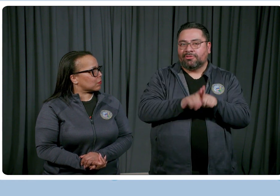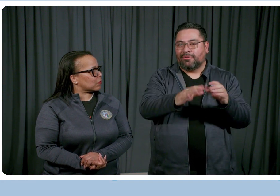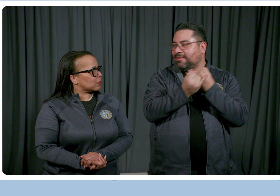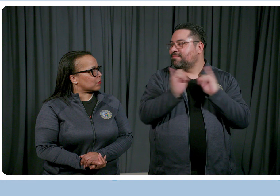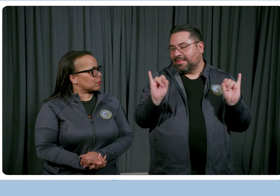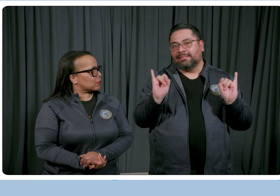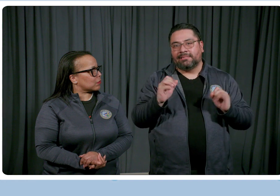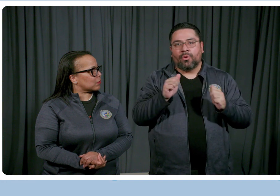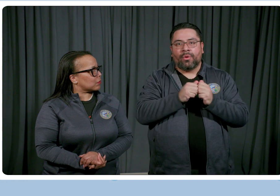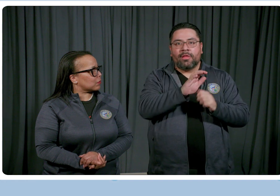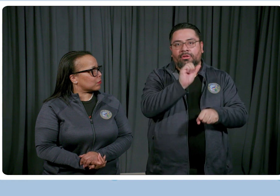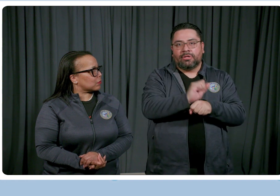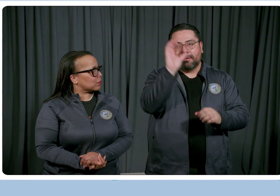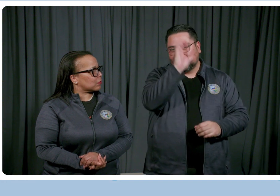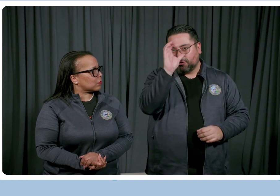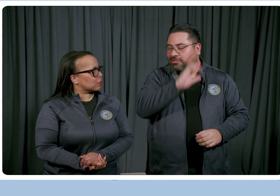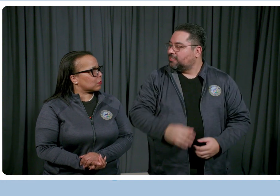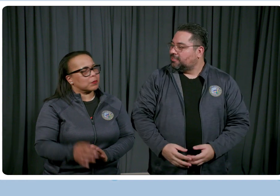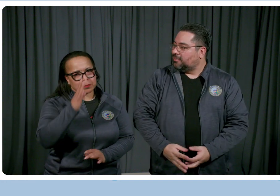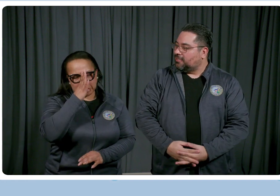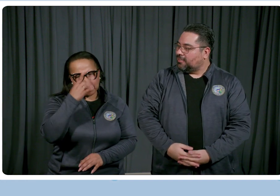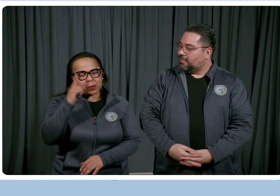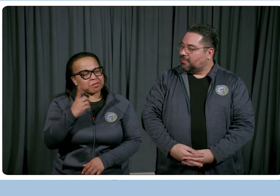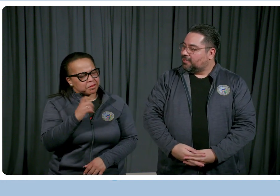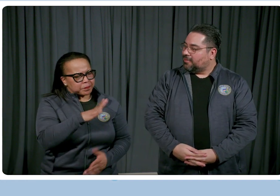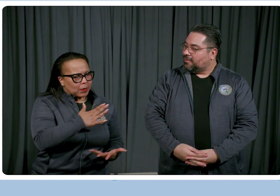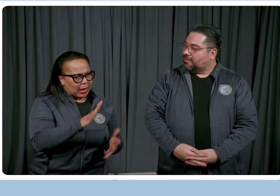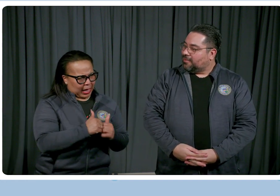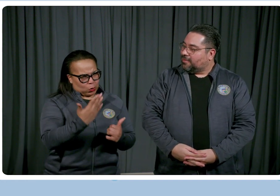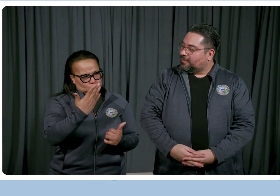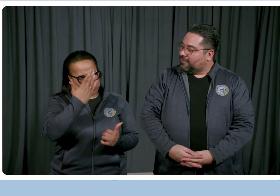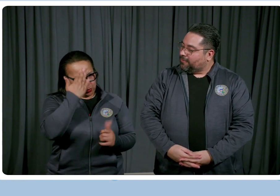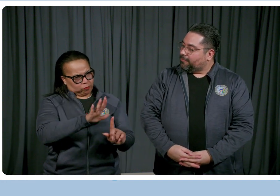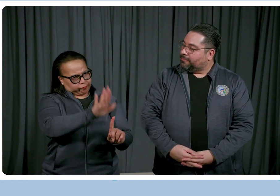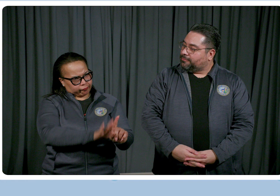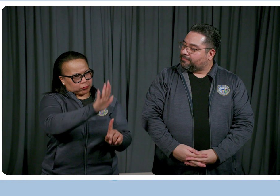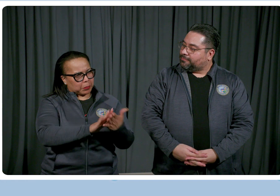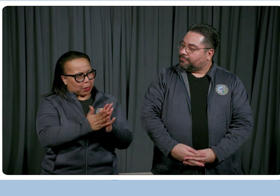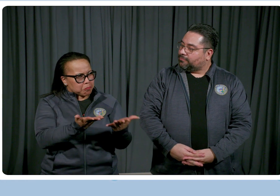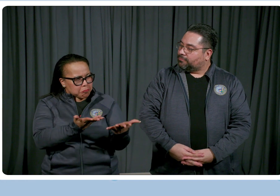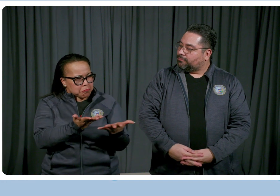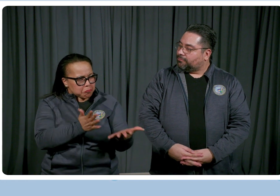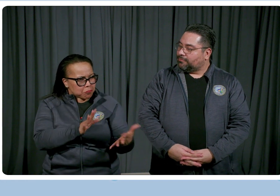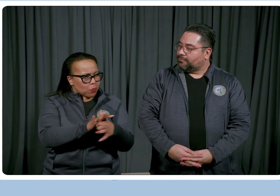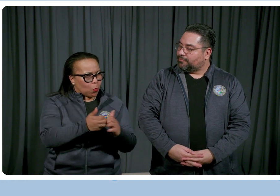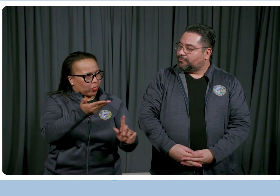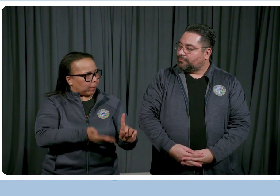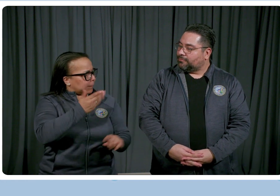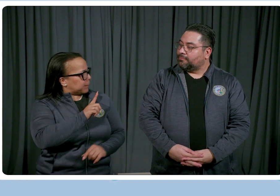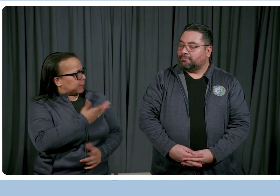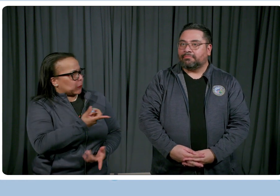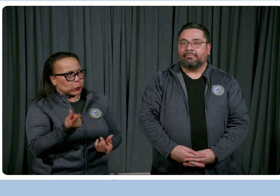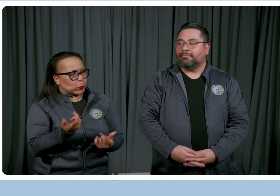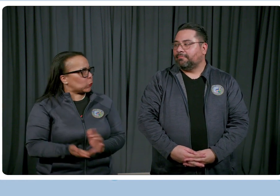maybe also their independence when it comes to their job search. And Jeannie, how do you get to know people and develop rapport with somebody?